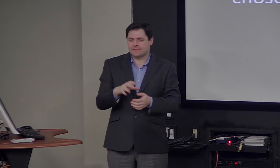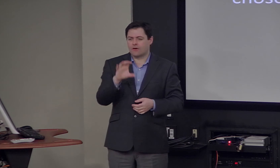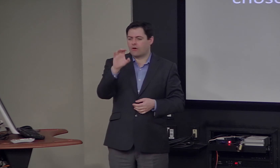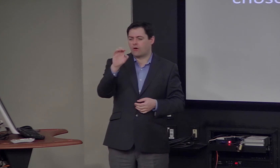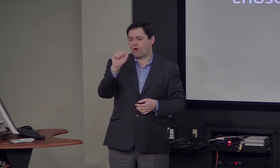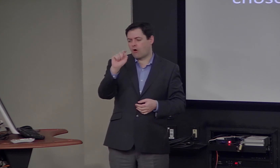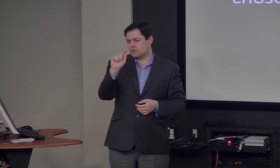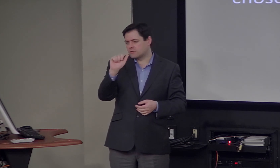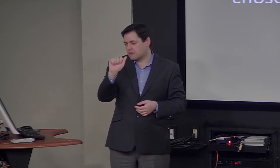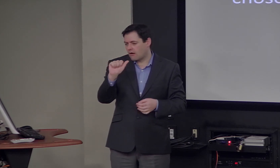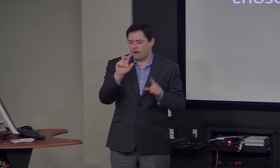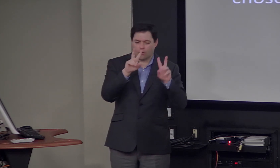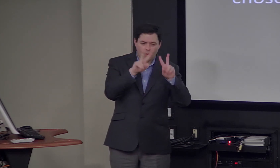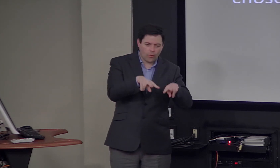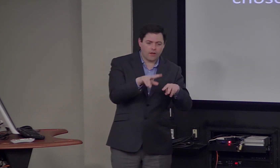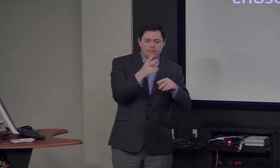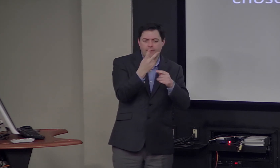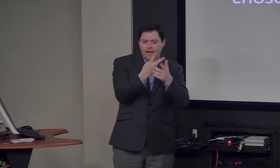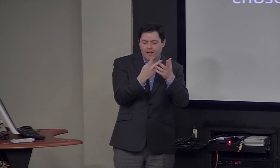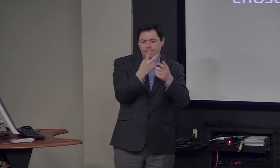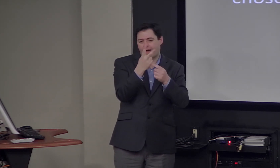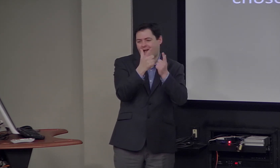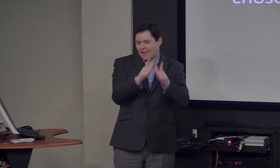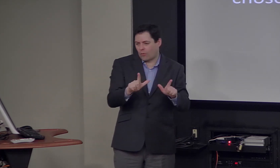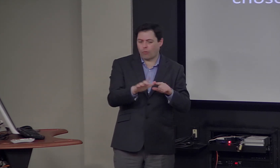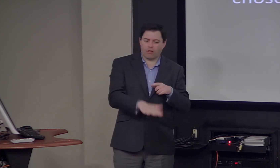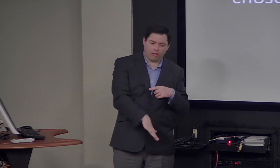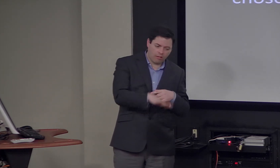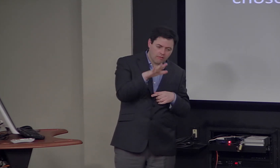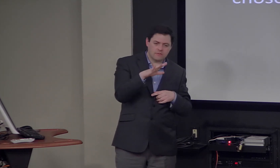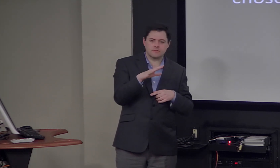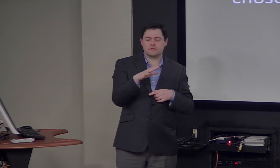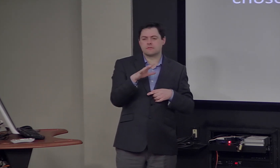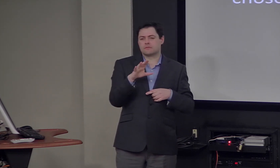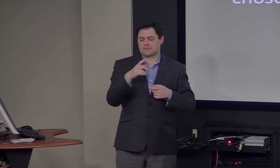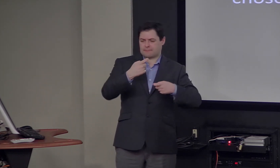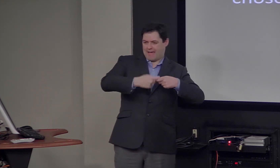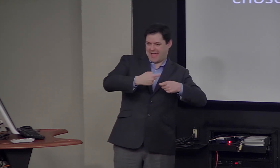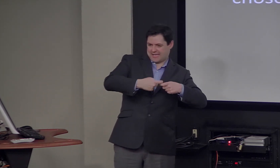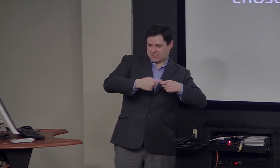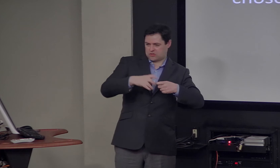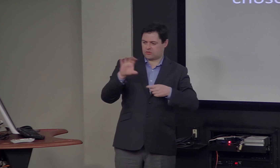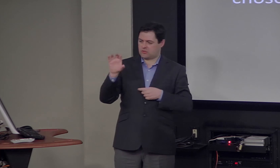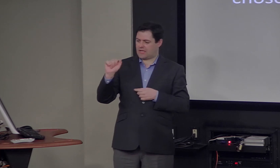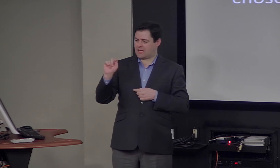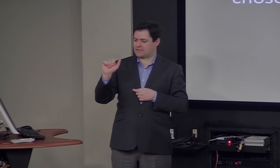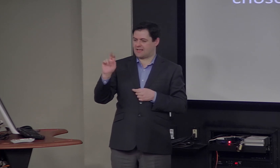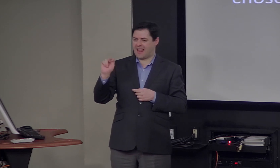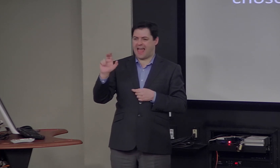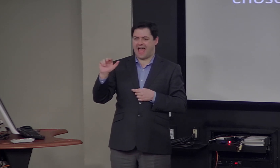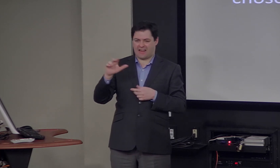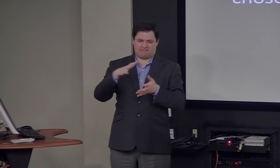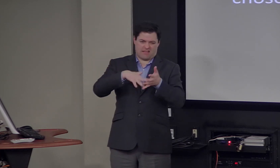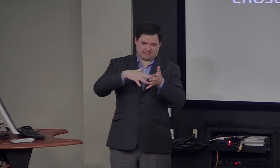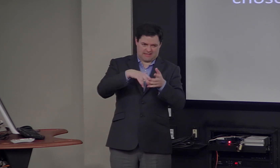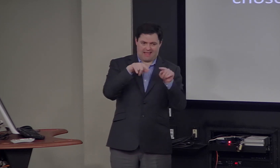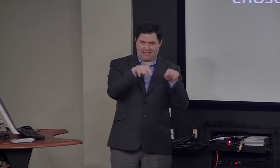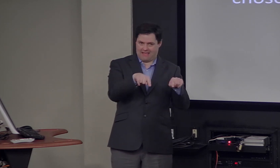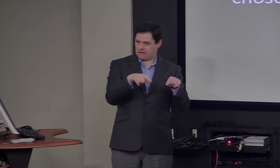tasking, task switching. We look at bilingual individuals like codas who grew up, or people who use